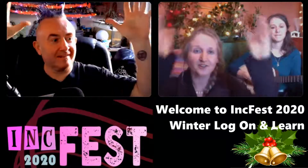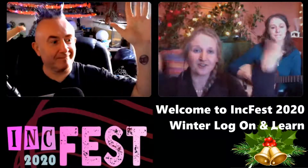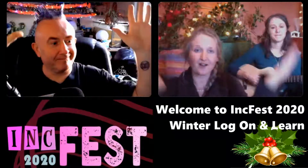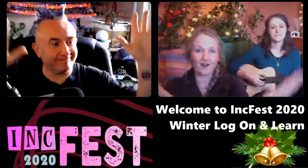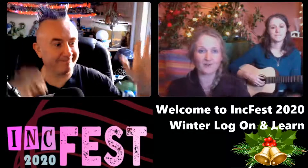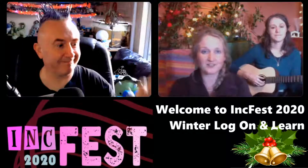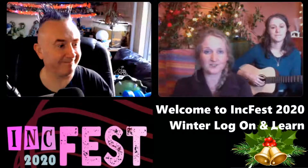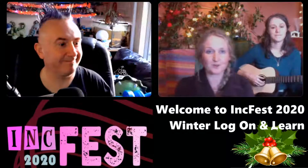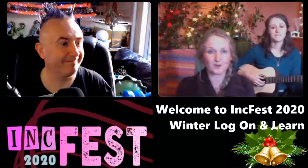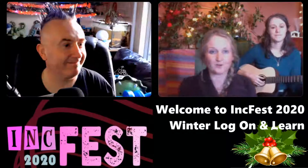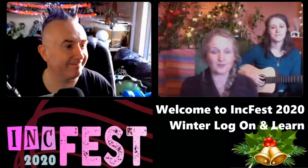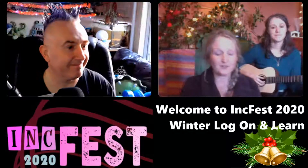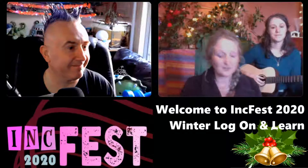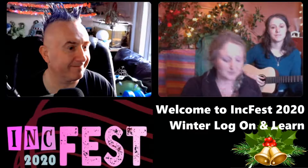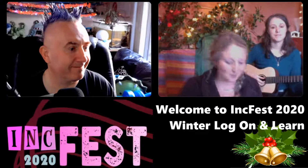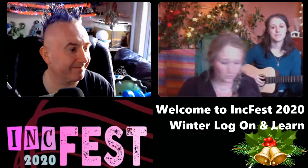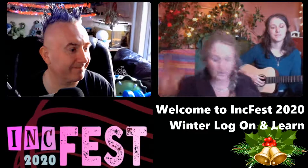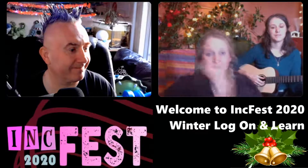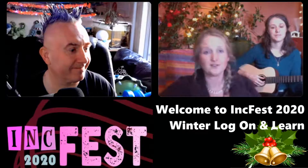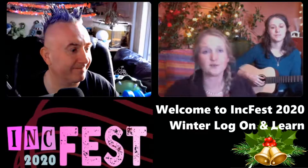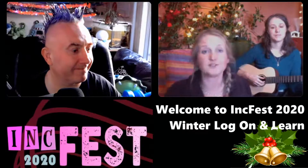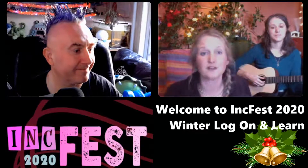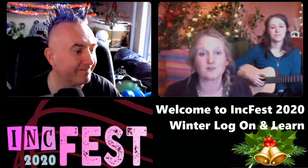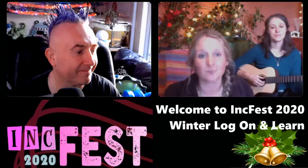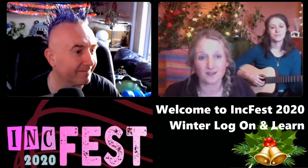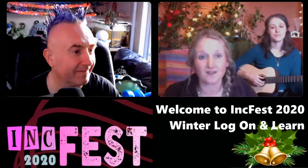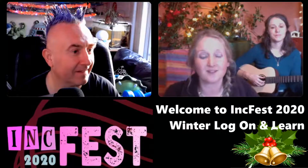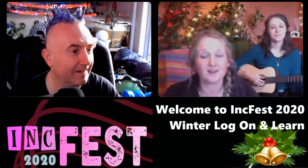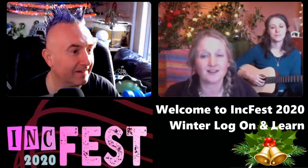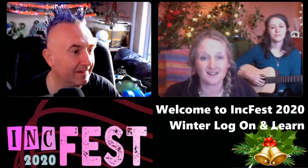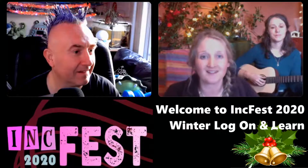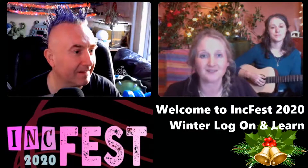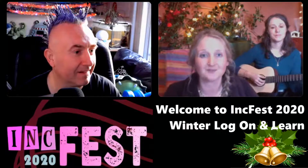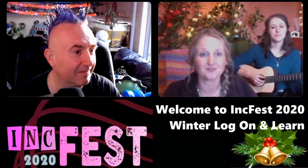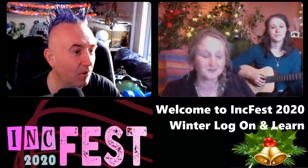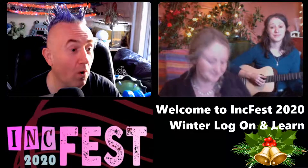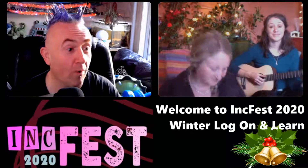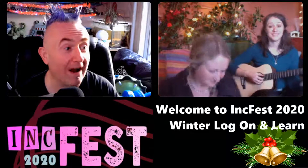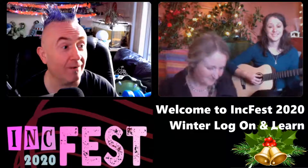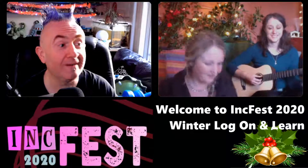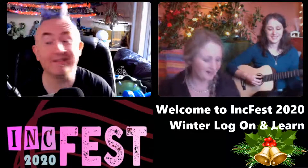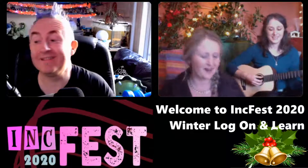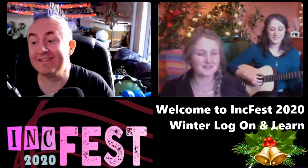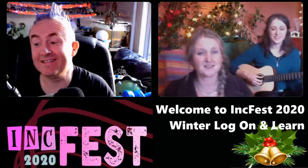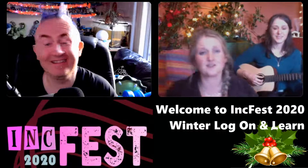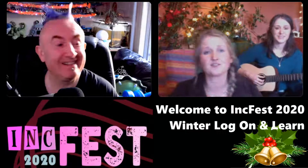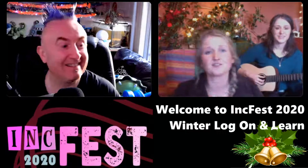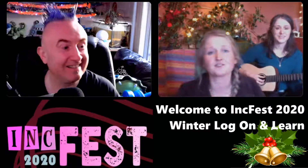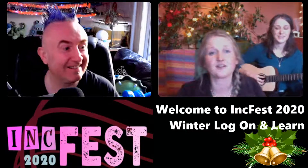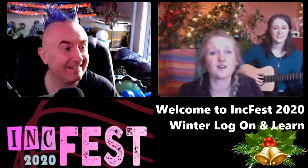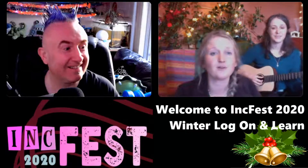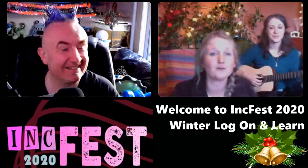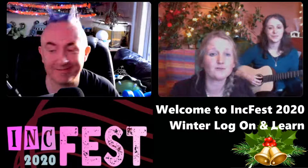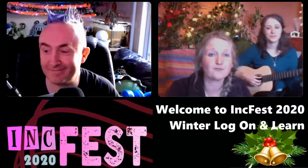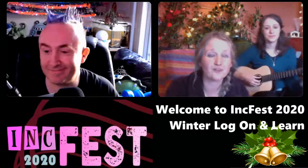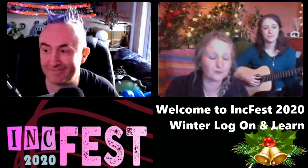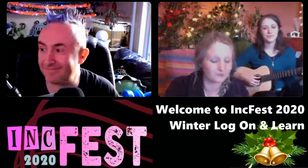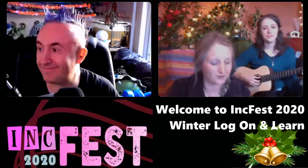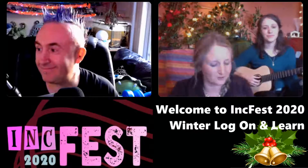the harvest moon. So we're going to do it together, and we're going to do it live. Wow. Let's give this a slow feel through, see